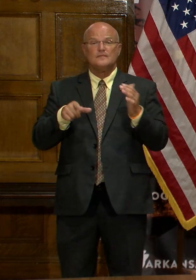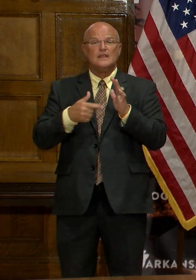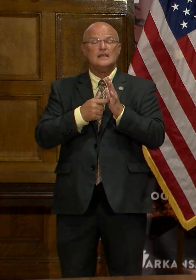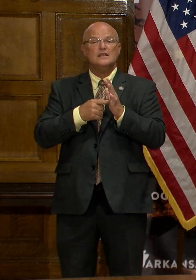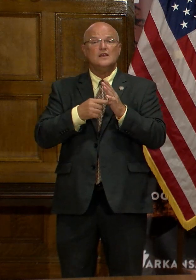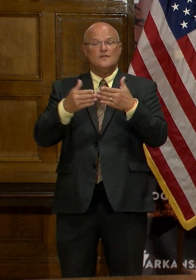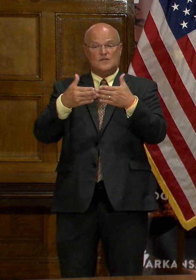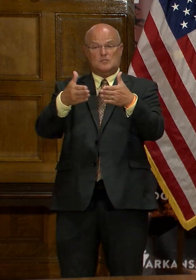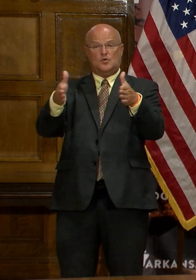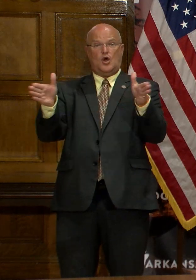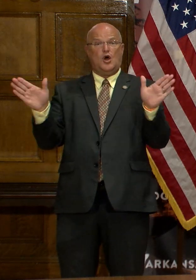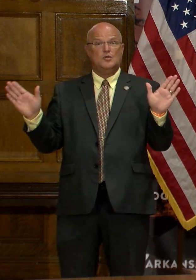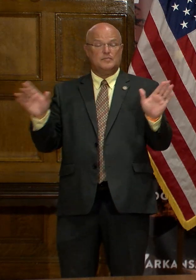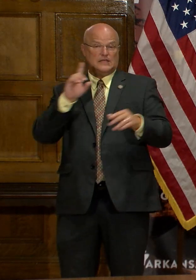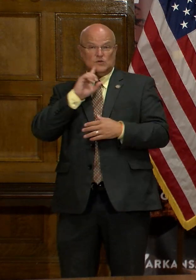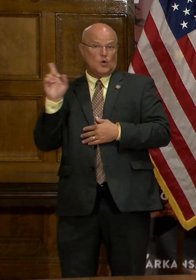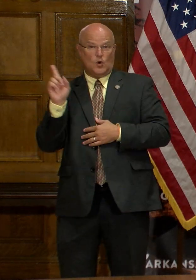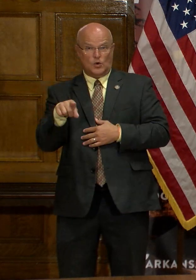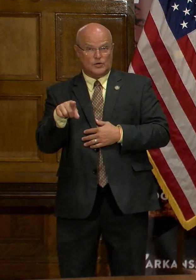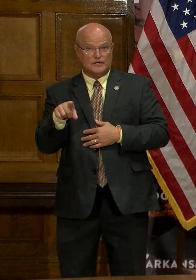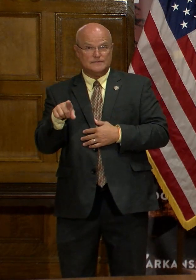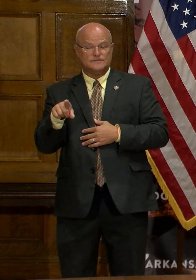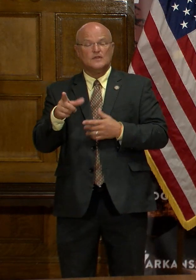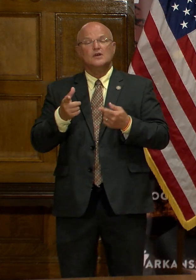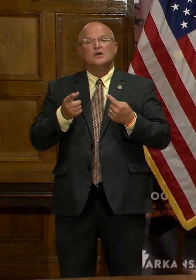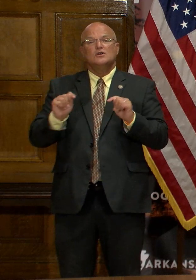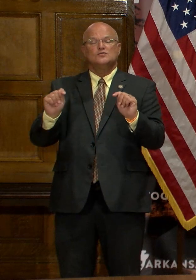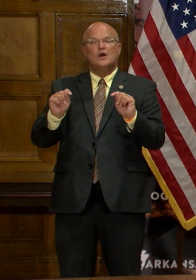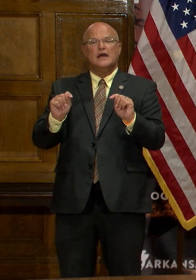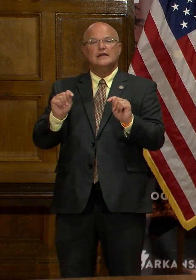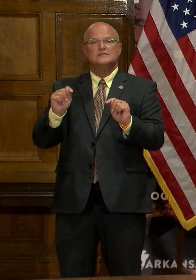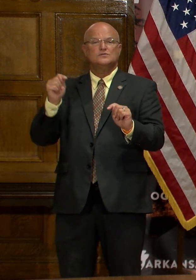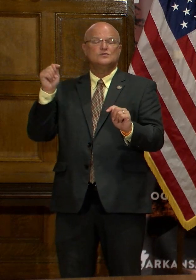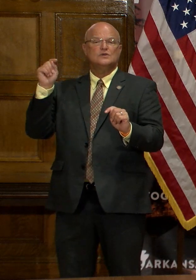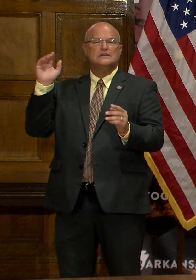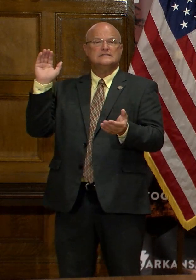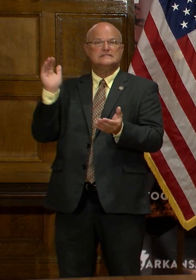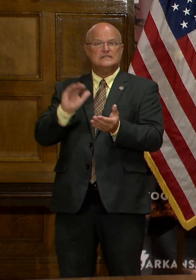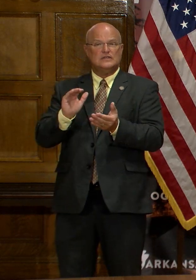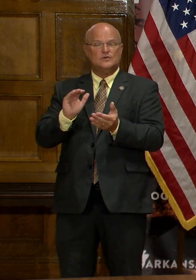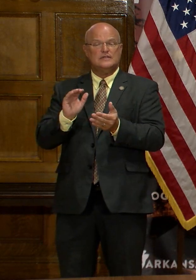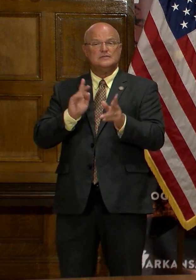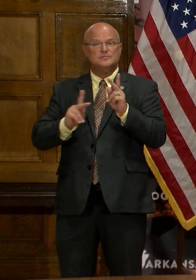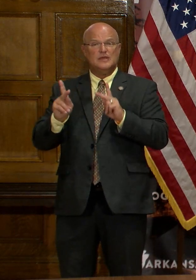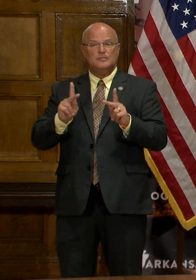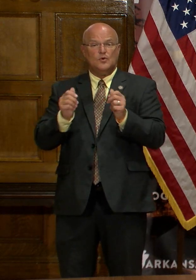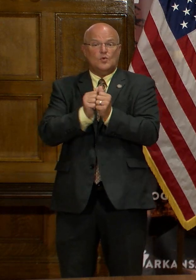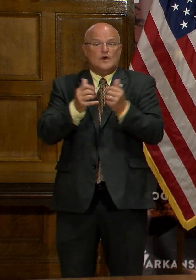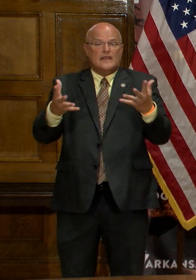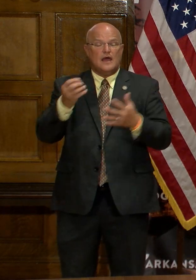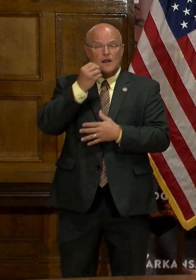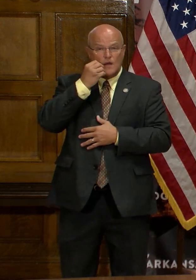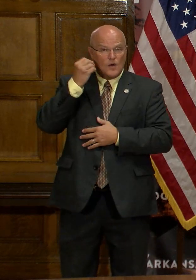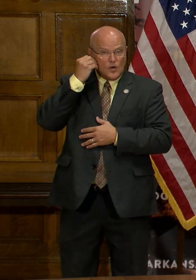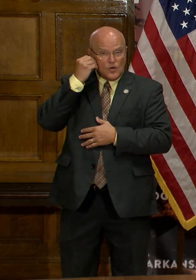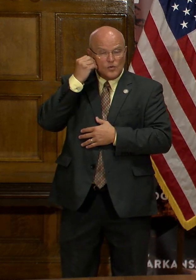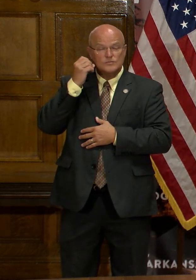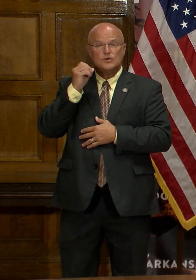a very broad-based order trying to decrease homelessness or